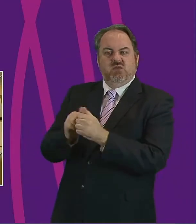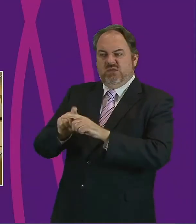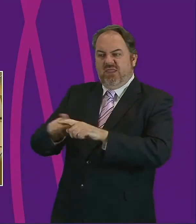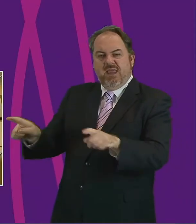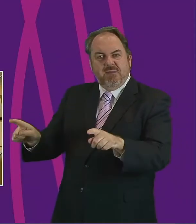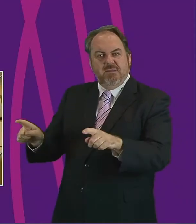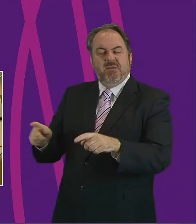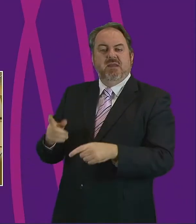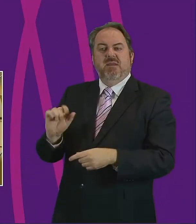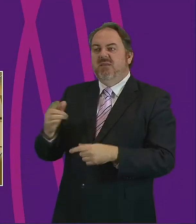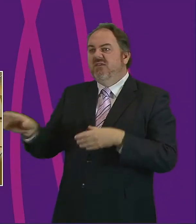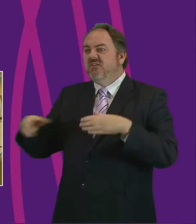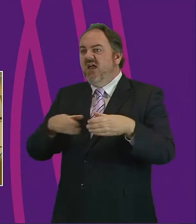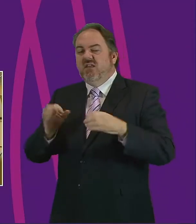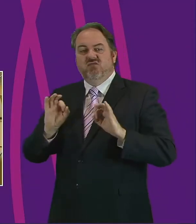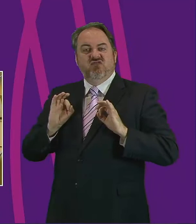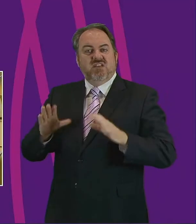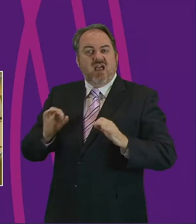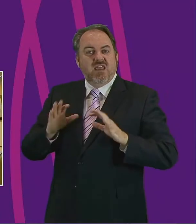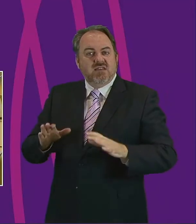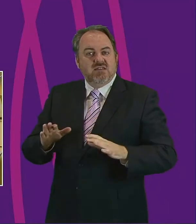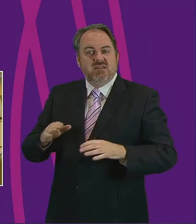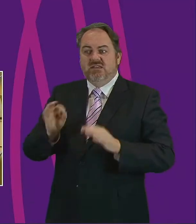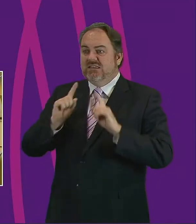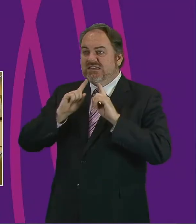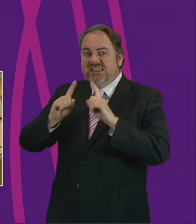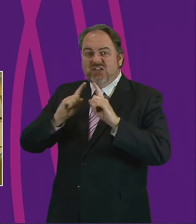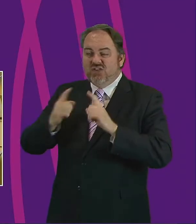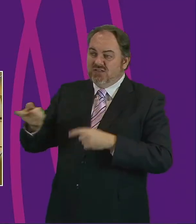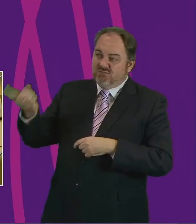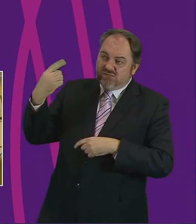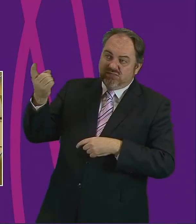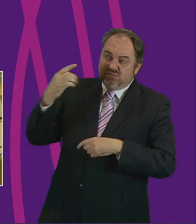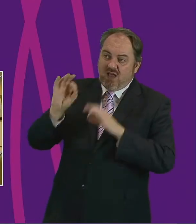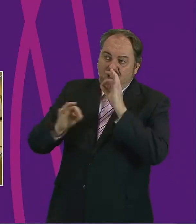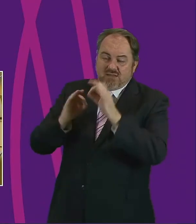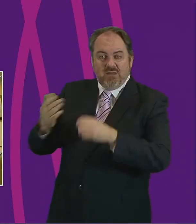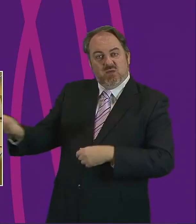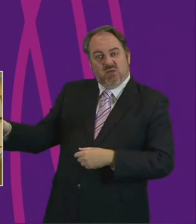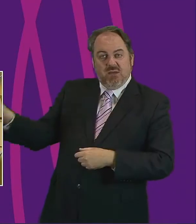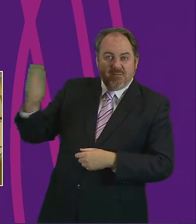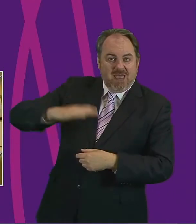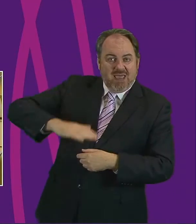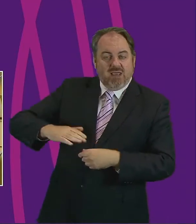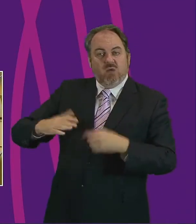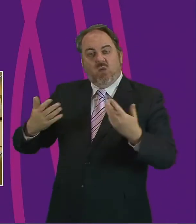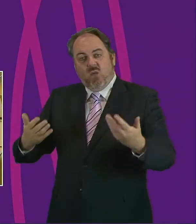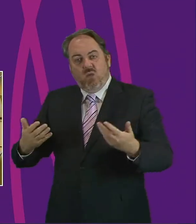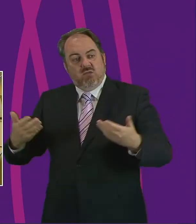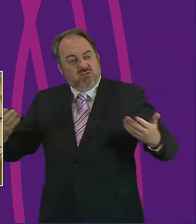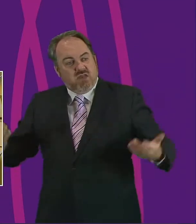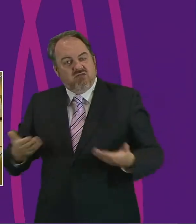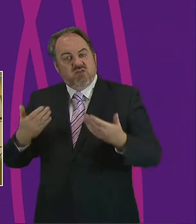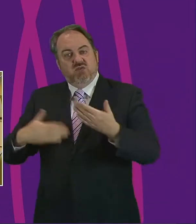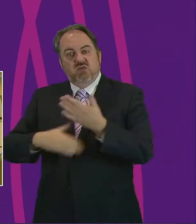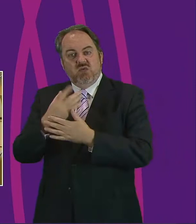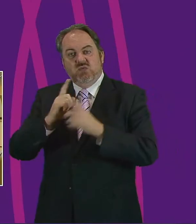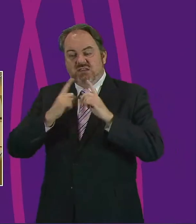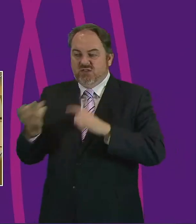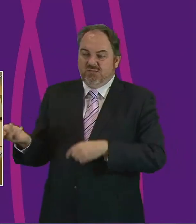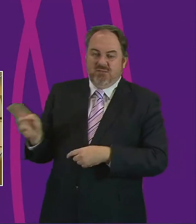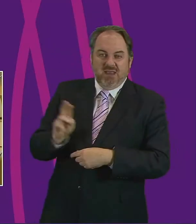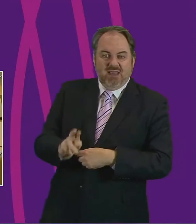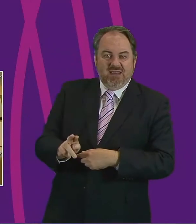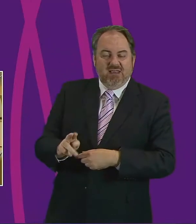capacity, whether that's from retired teachers or other sources that we can get that from. And we will scrutinise, that's what the Deputy First Minister is